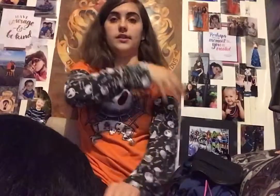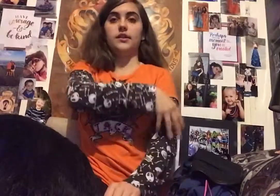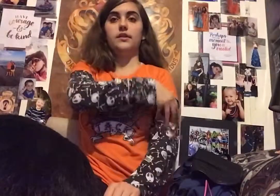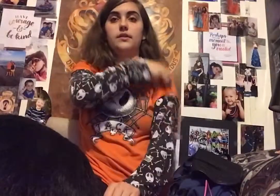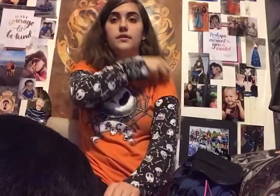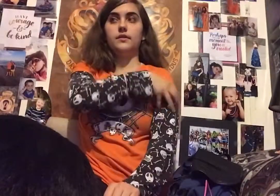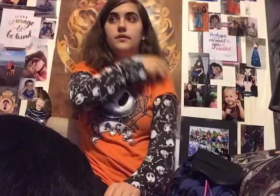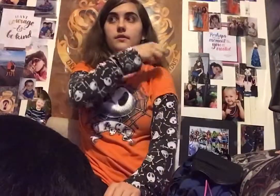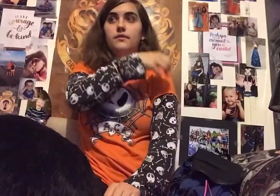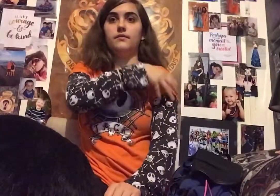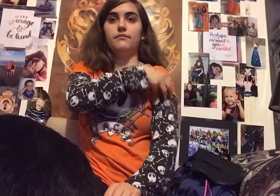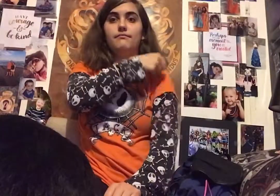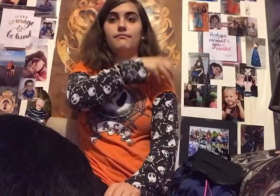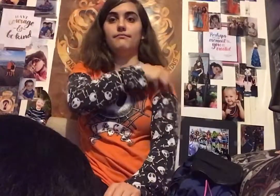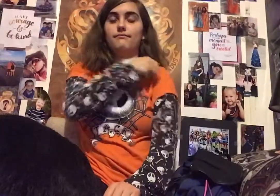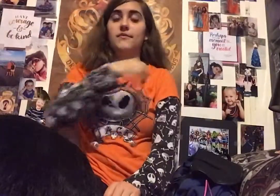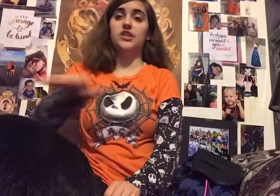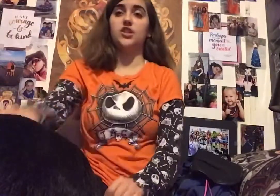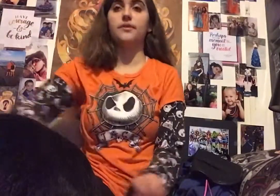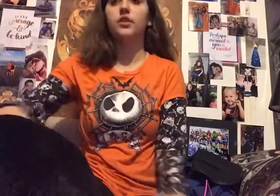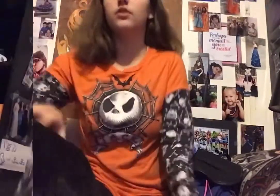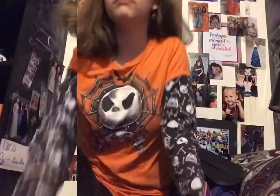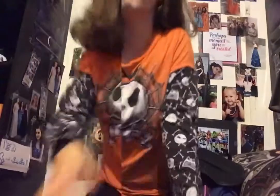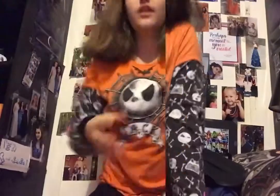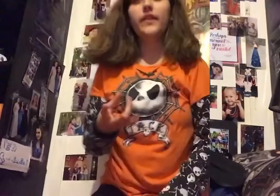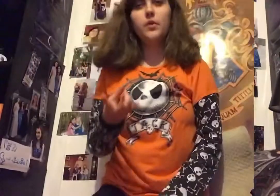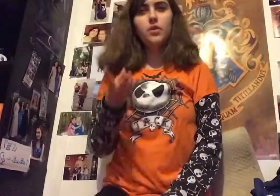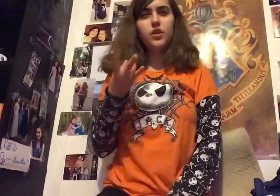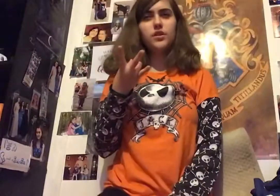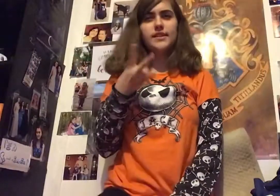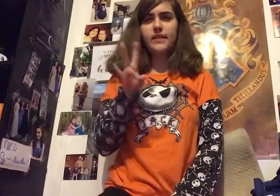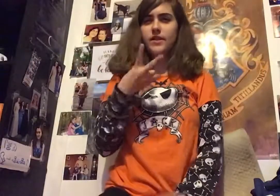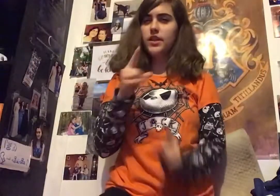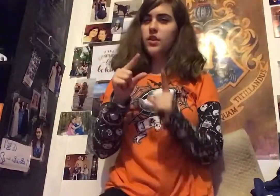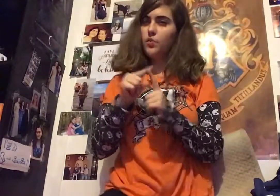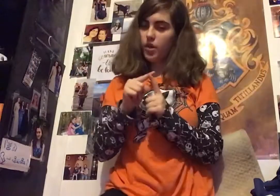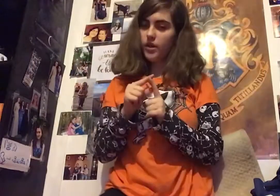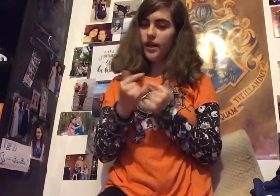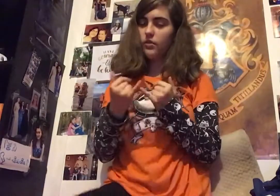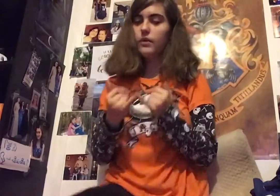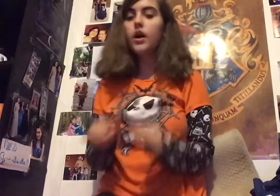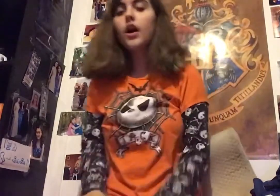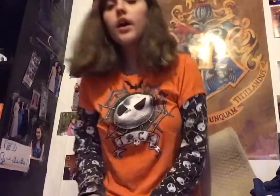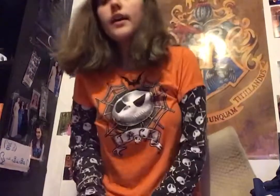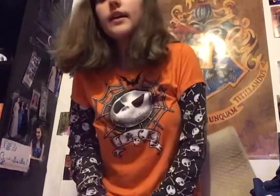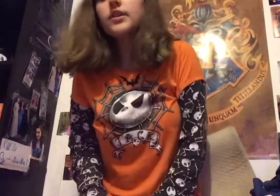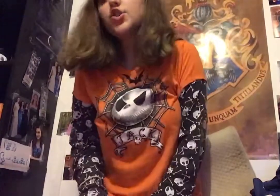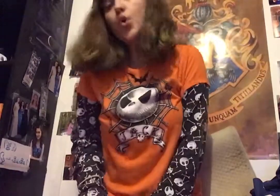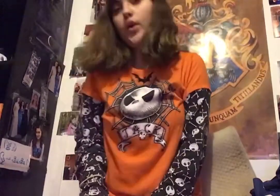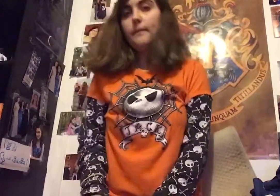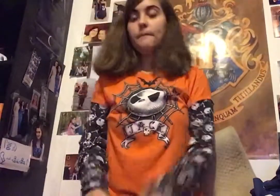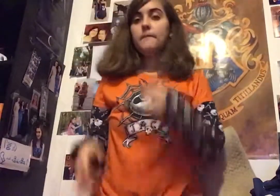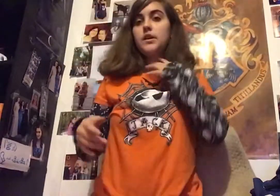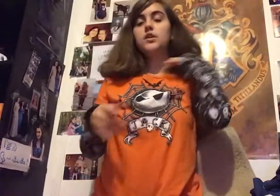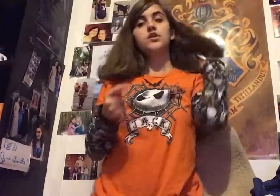like, this is also my dog. I think we're on our 17th word now, is toy. So,